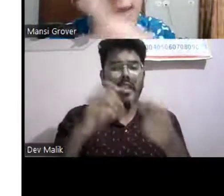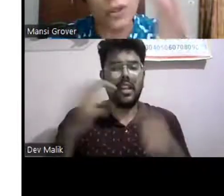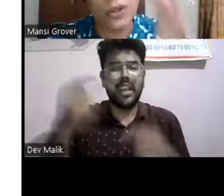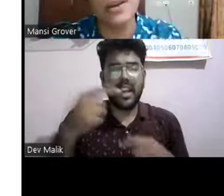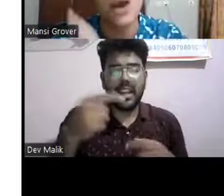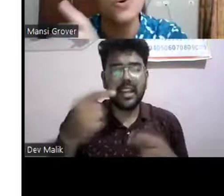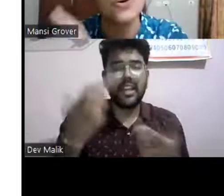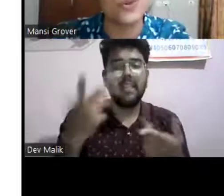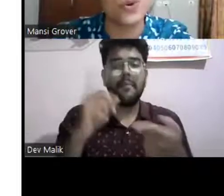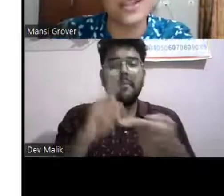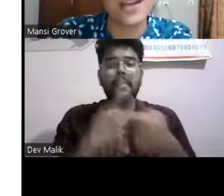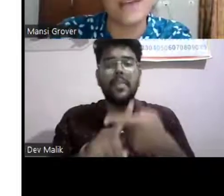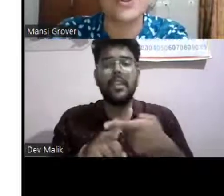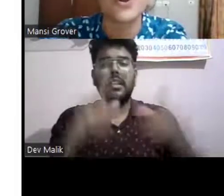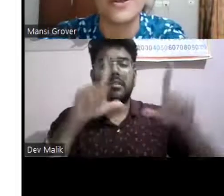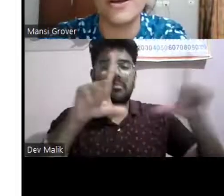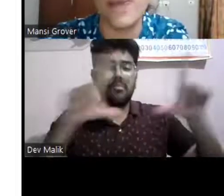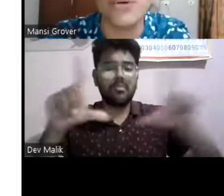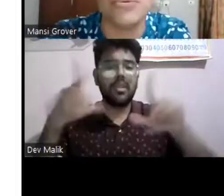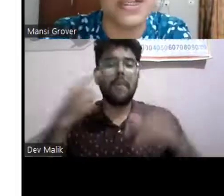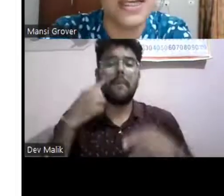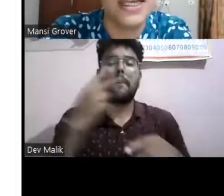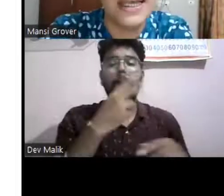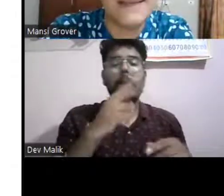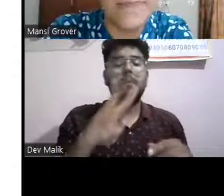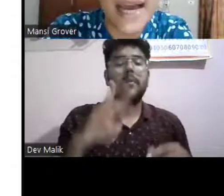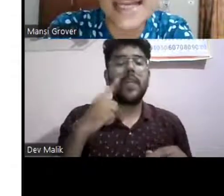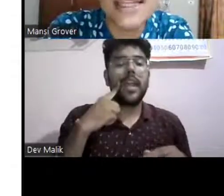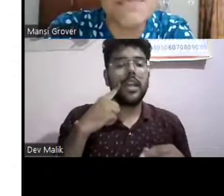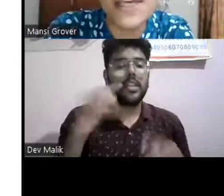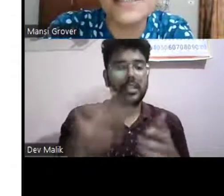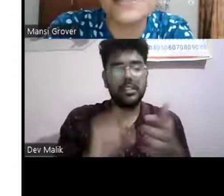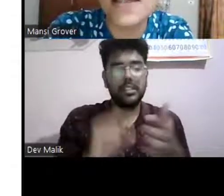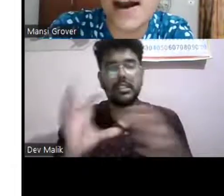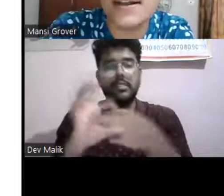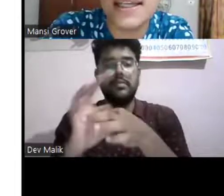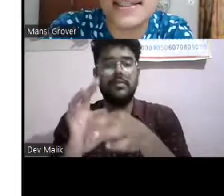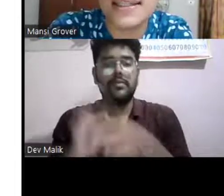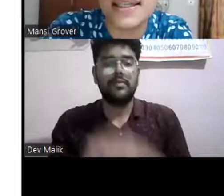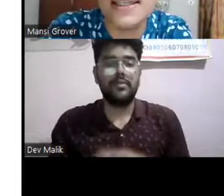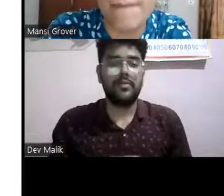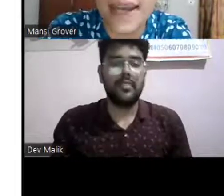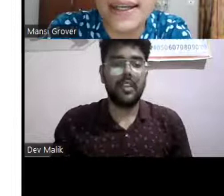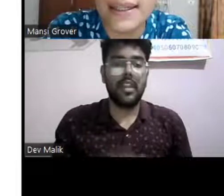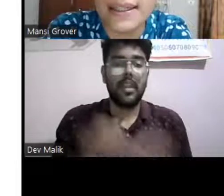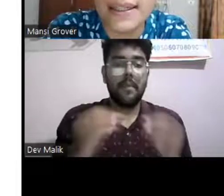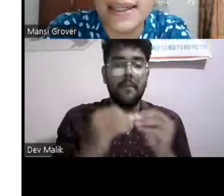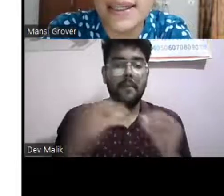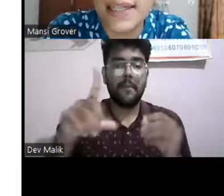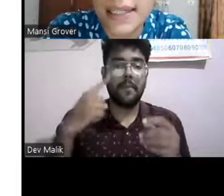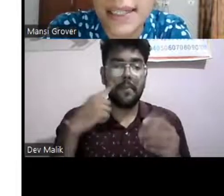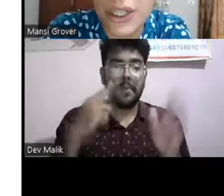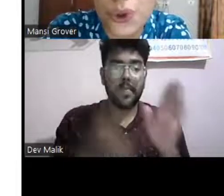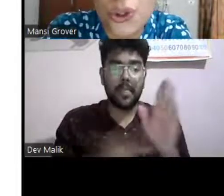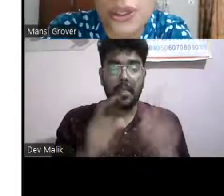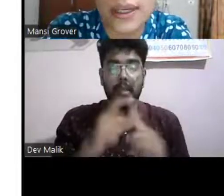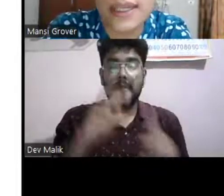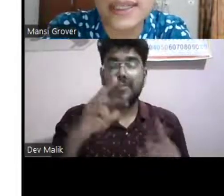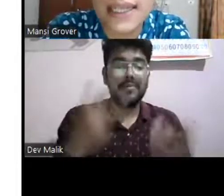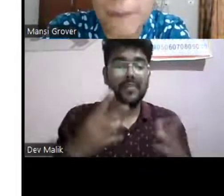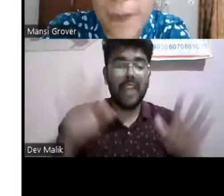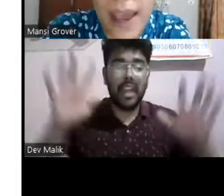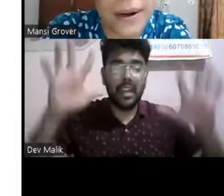is actually the cloud of story that I was talking about. Blind means darkness, dependence,